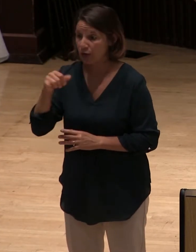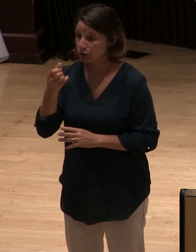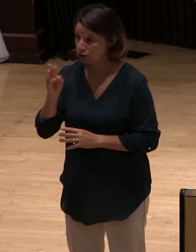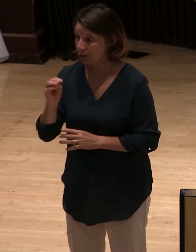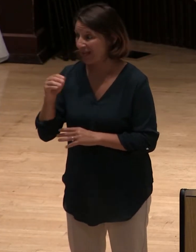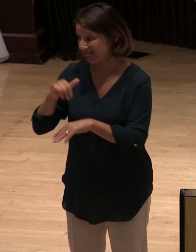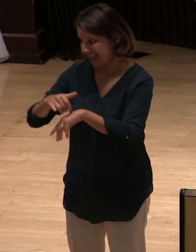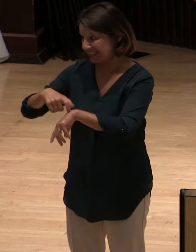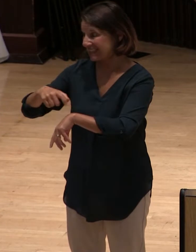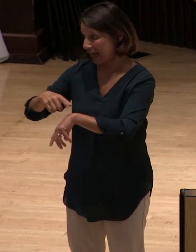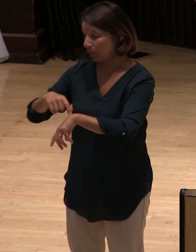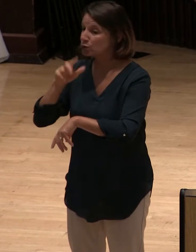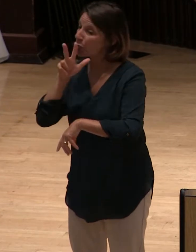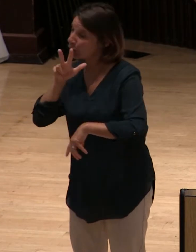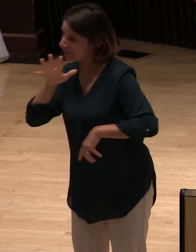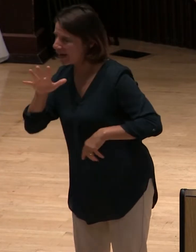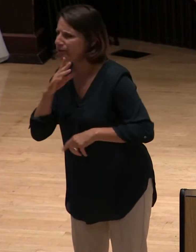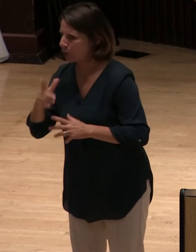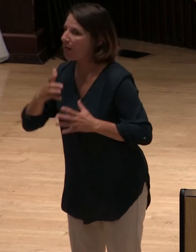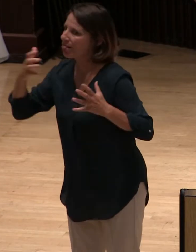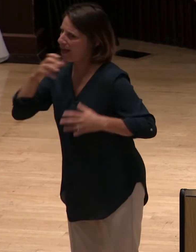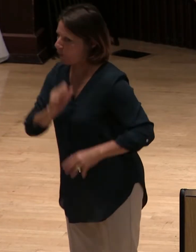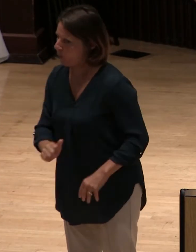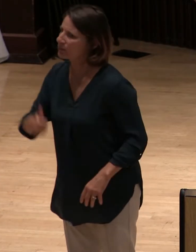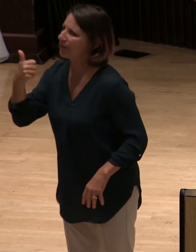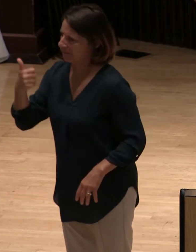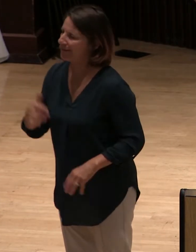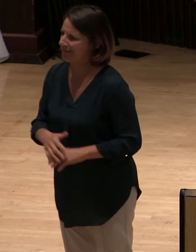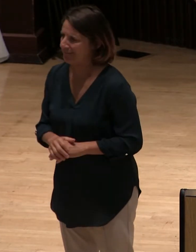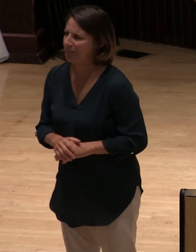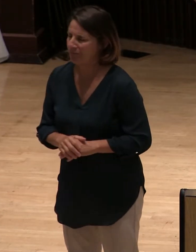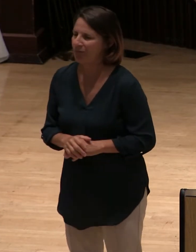years old, so a lot older than me, yeah.